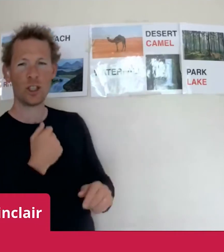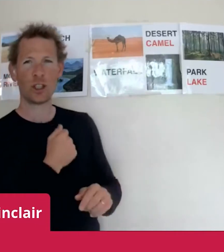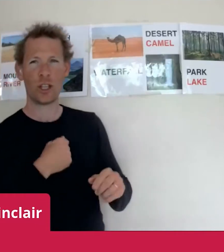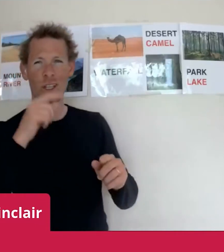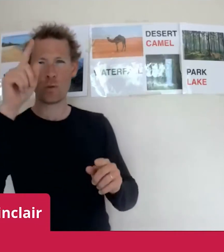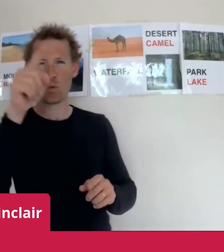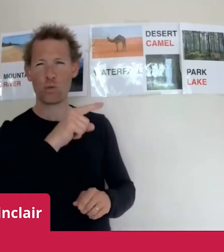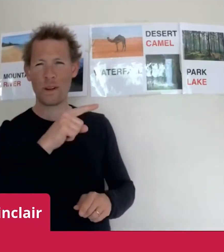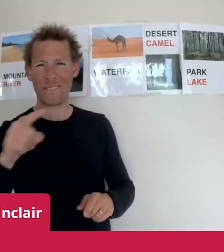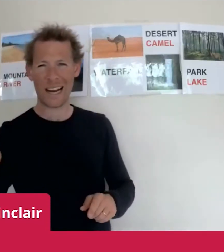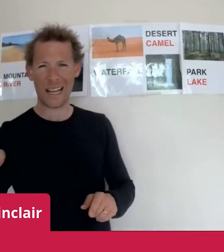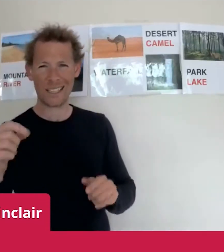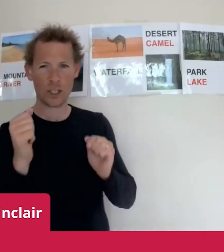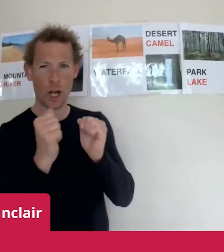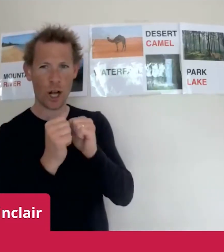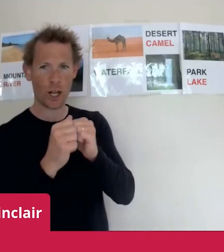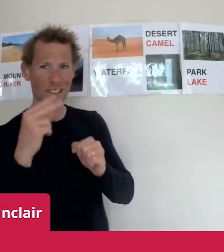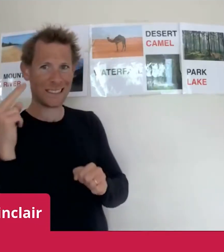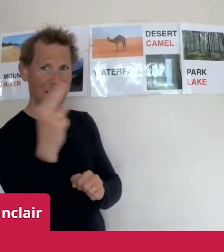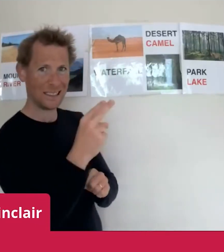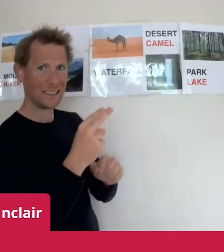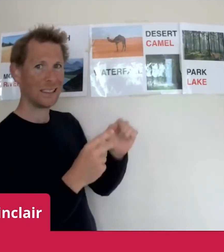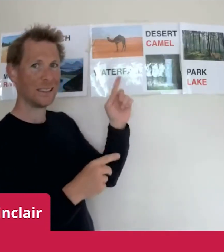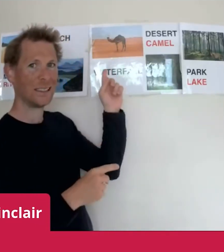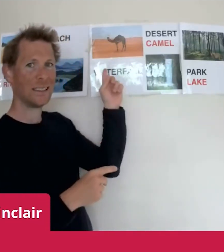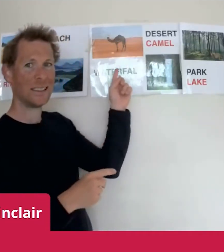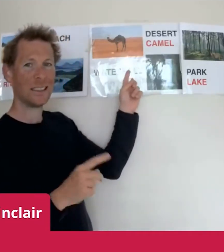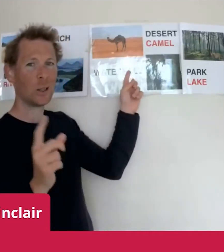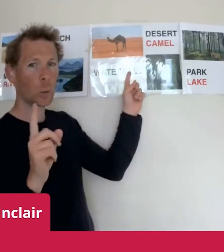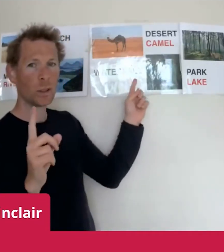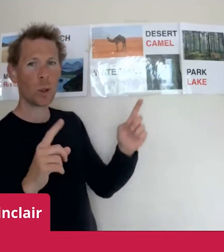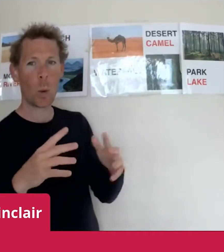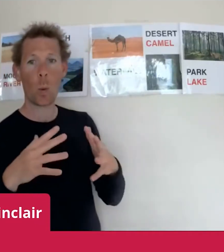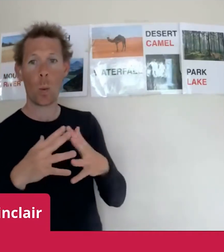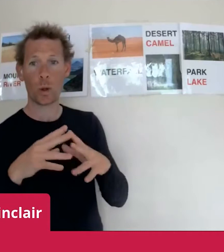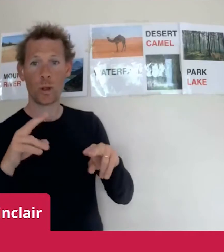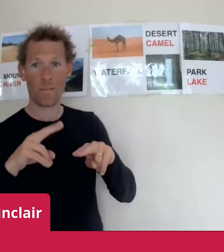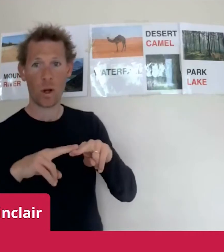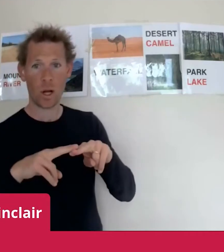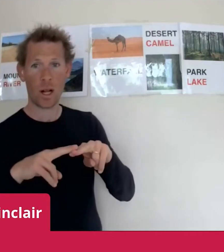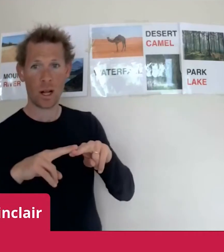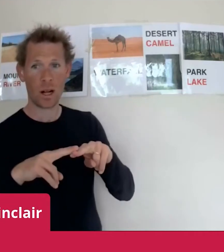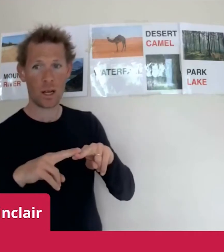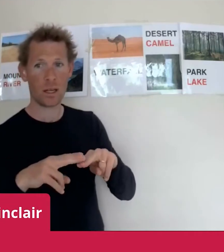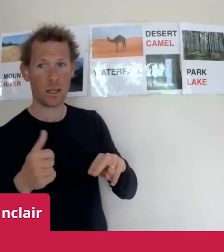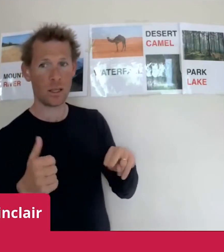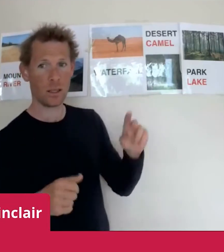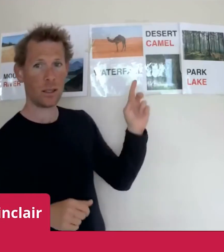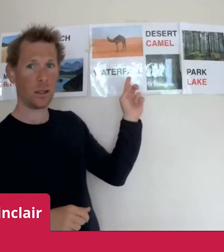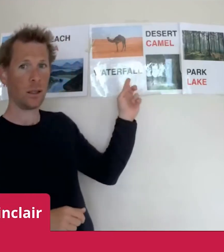All right. Sorry, the reflection's a bit hard, makes it a bit hard to see here. But what it actually says is